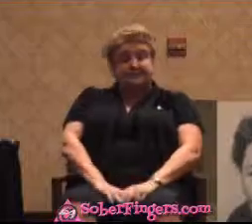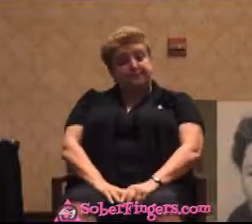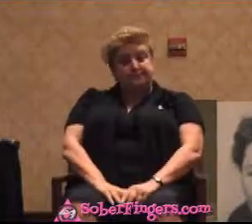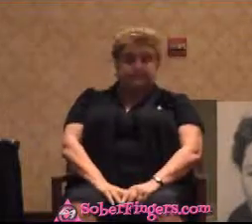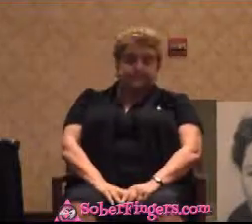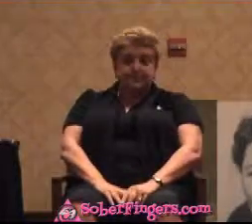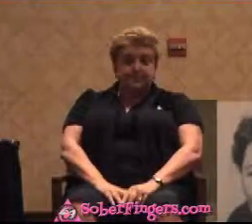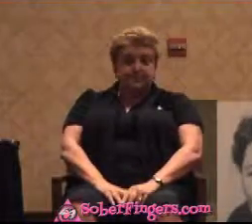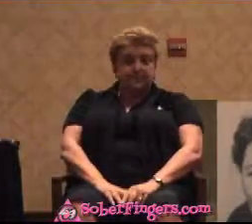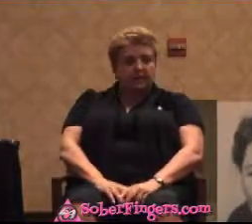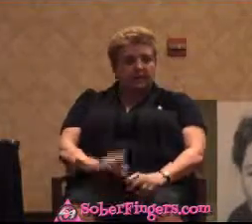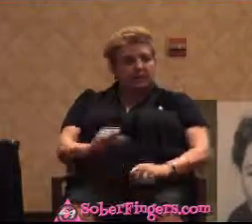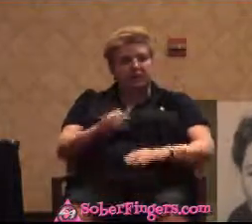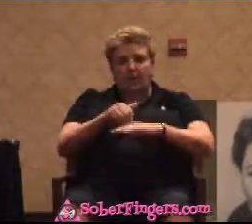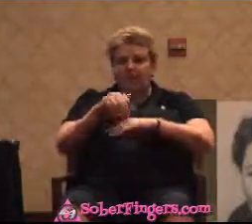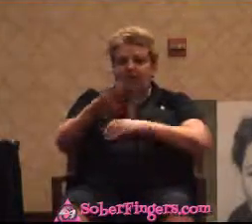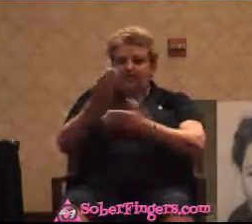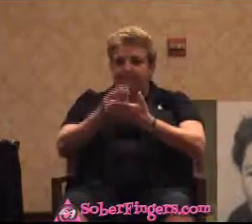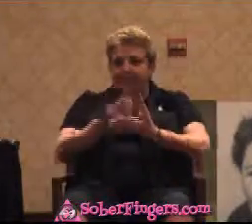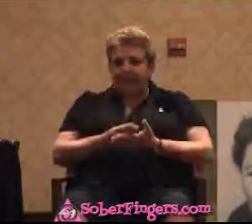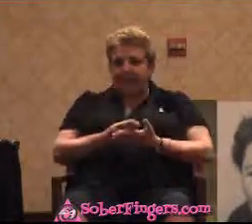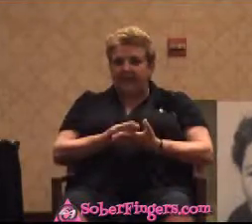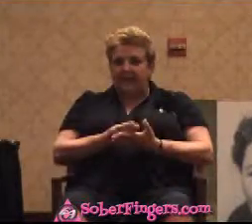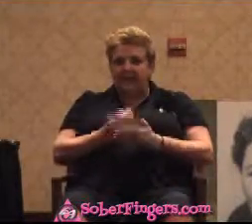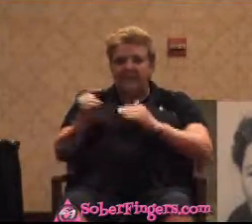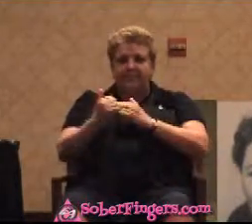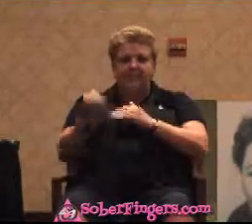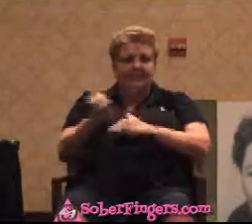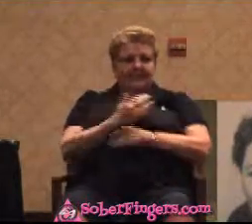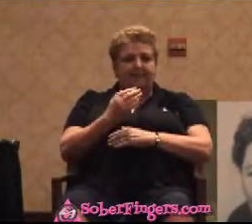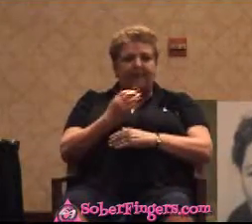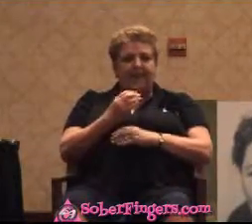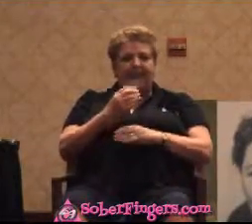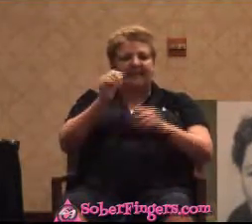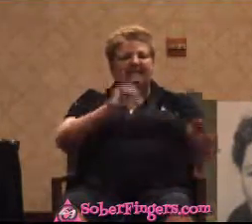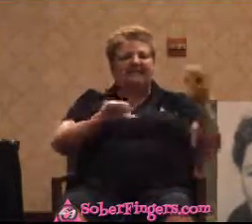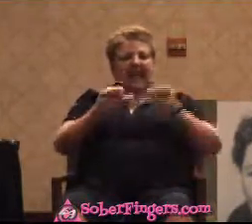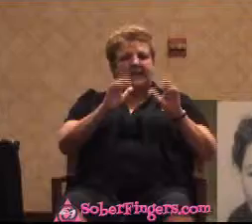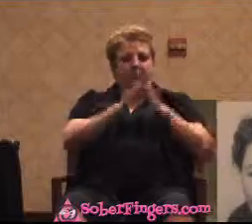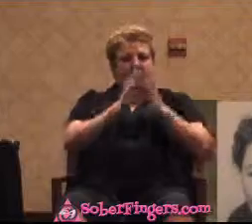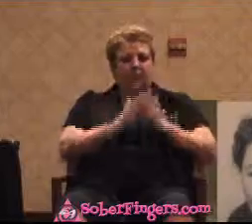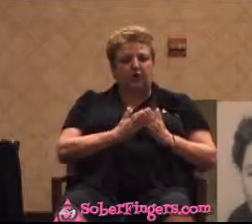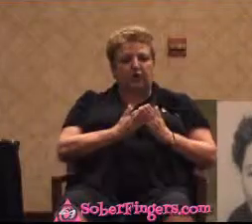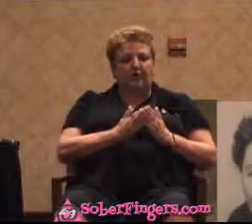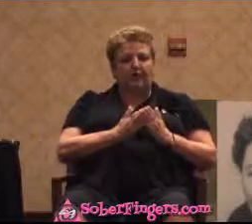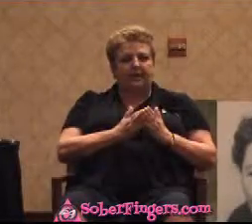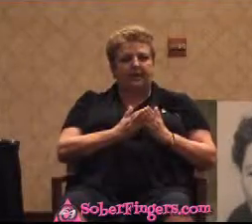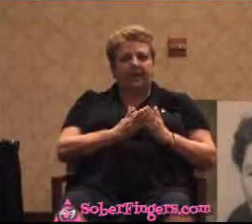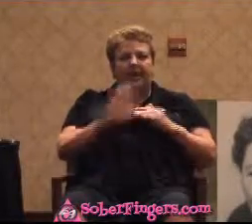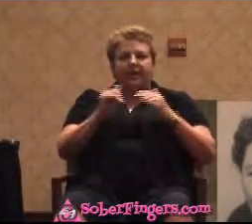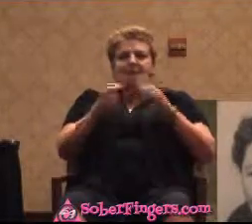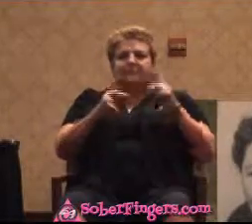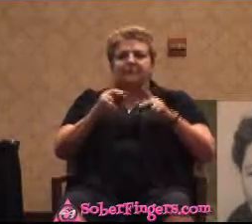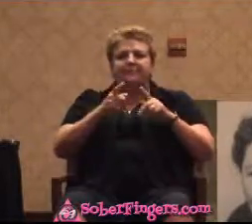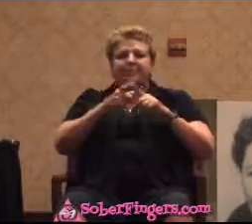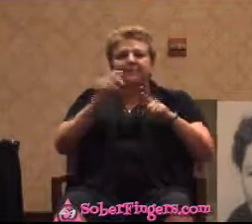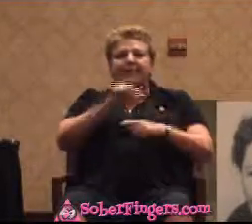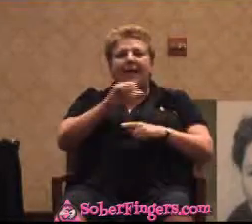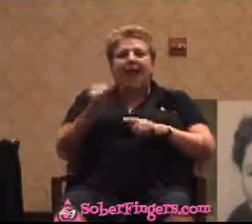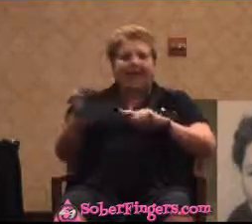So I sent the money in, and they sent me a science book, and all these people from AA met at my house,